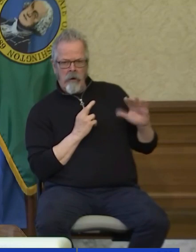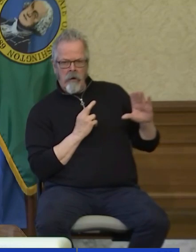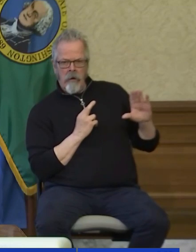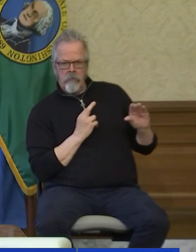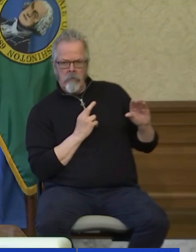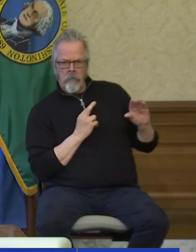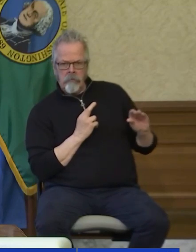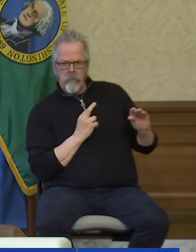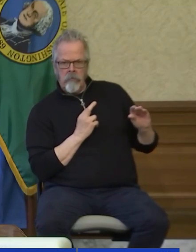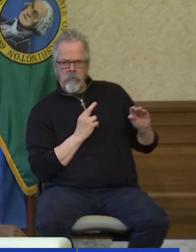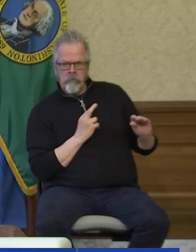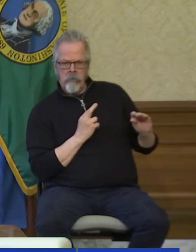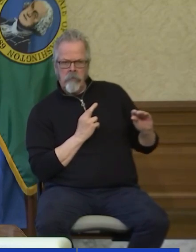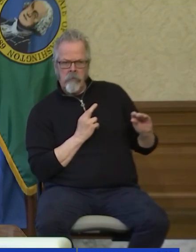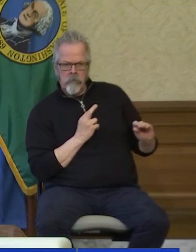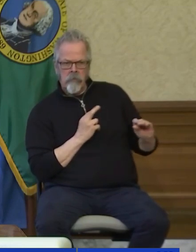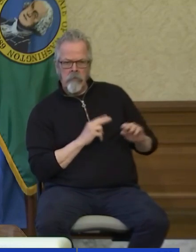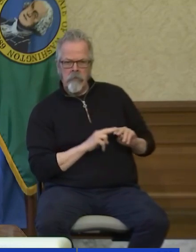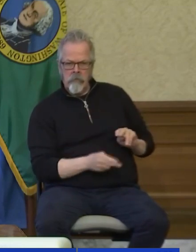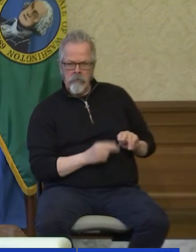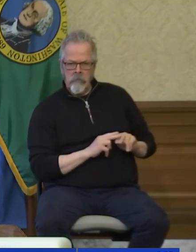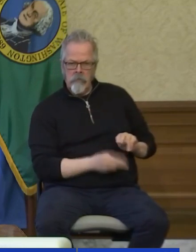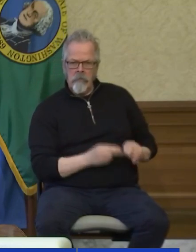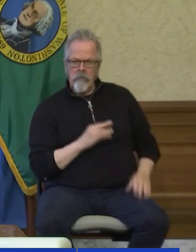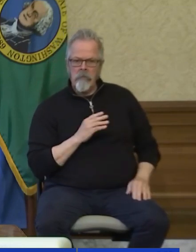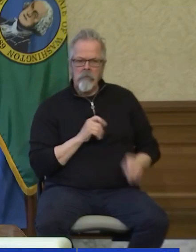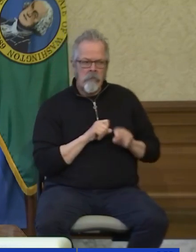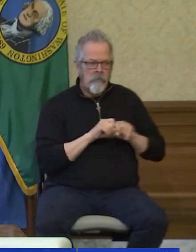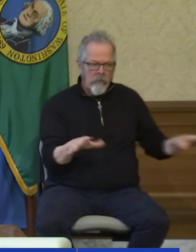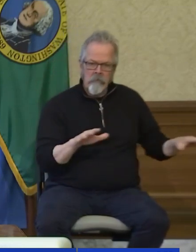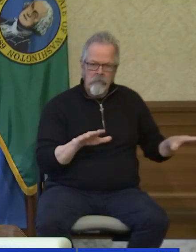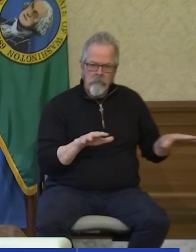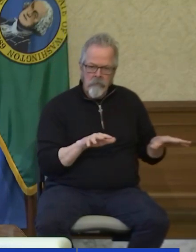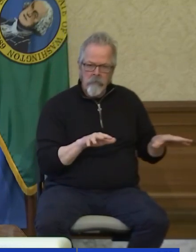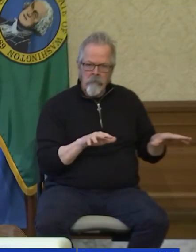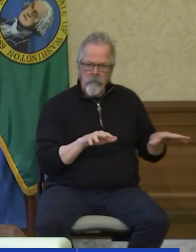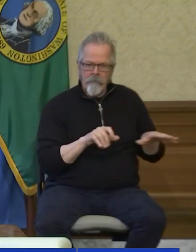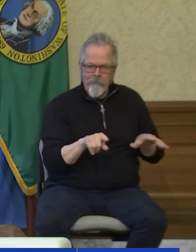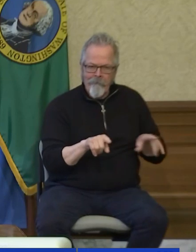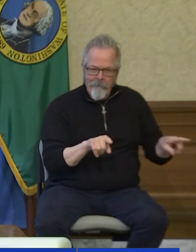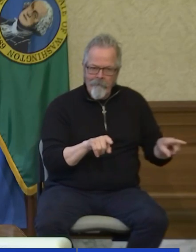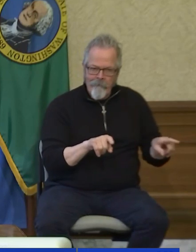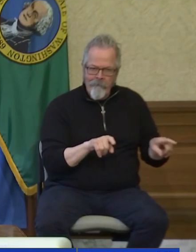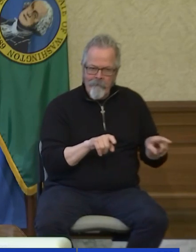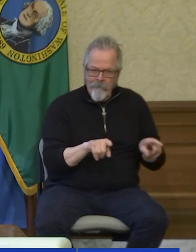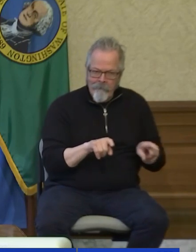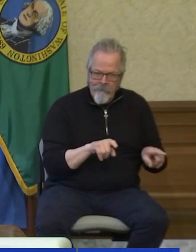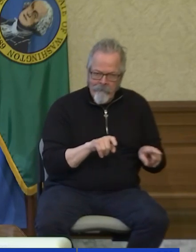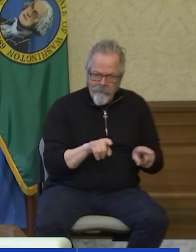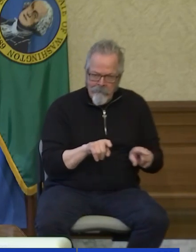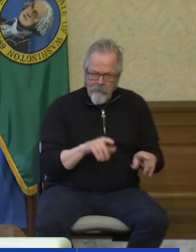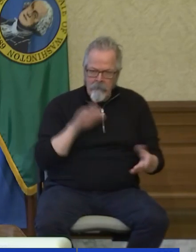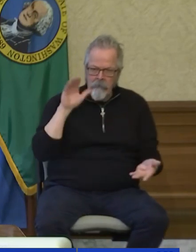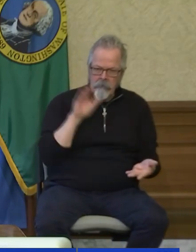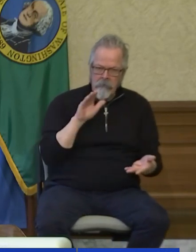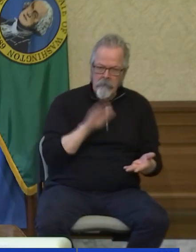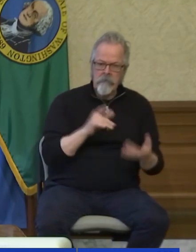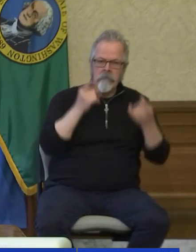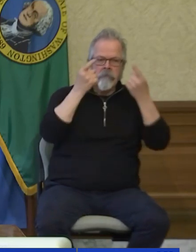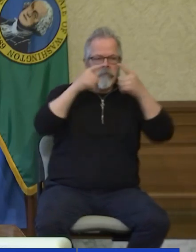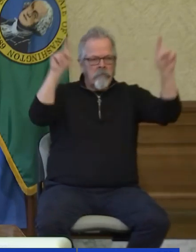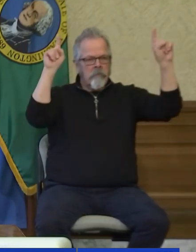was summarized well in the final graph of the presentation I saw. And the headline there